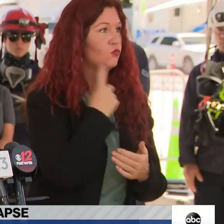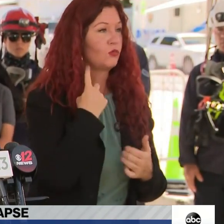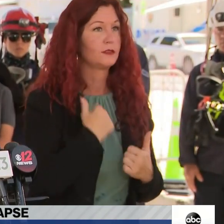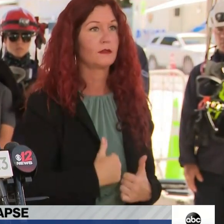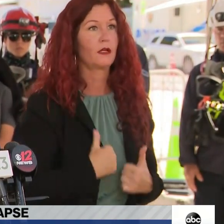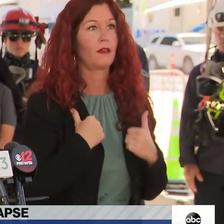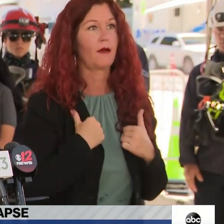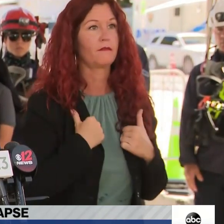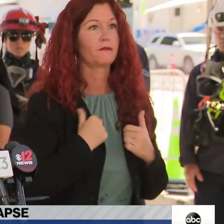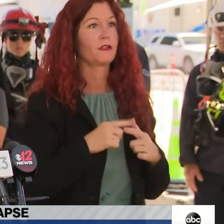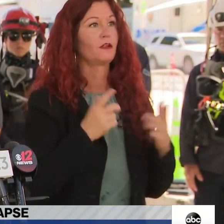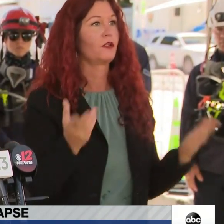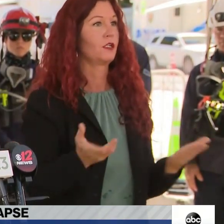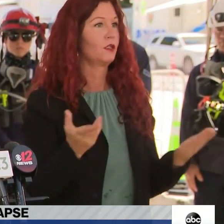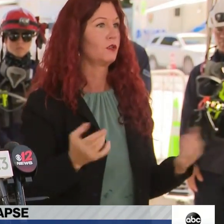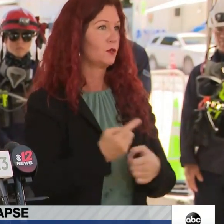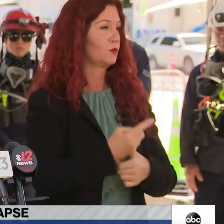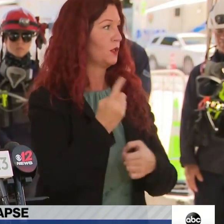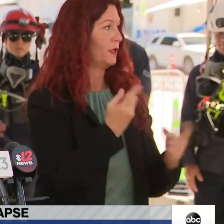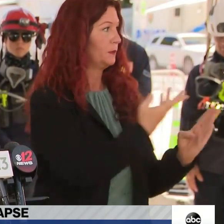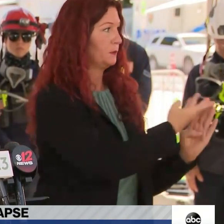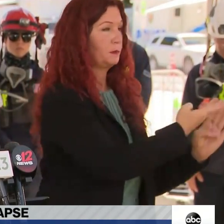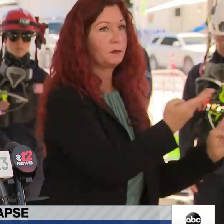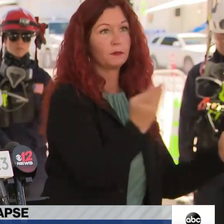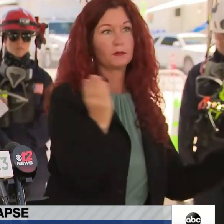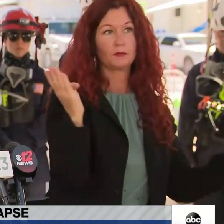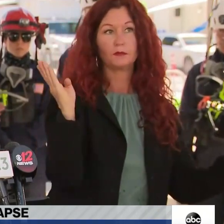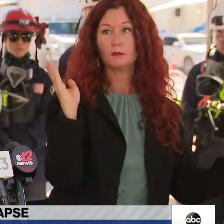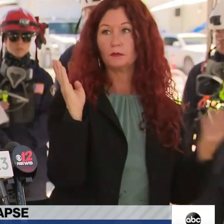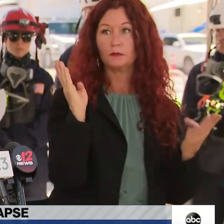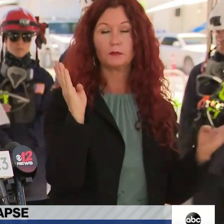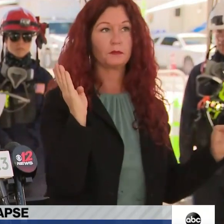here they are standing with us today.